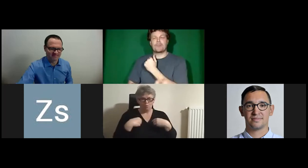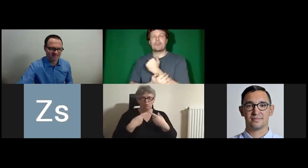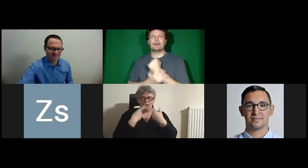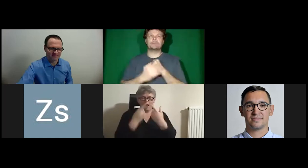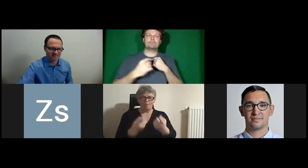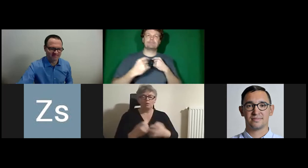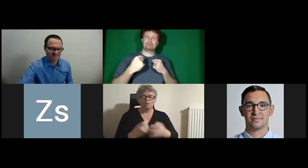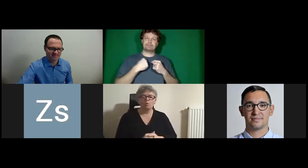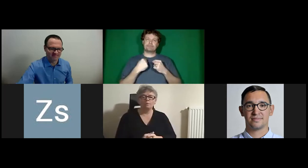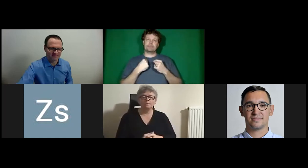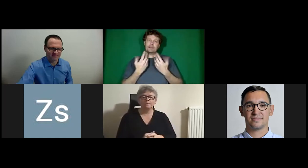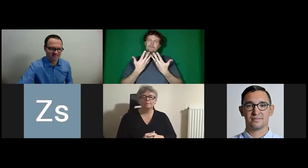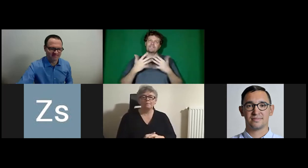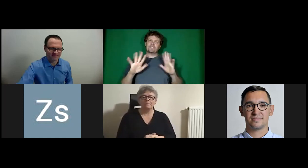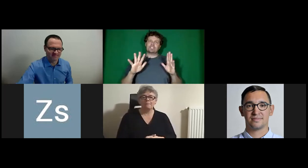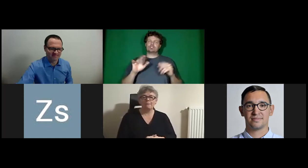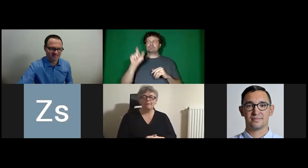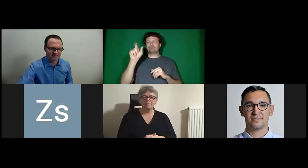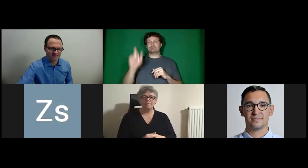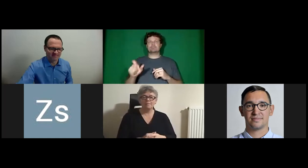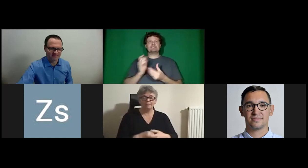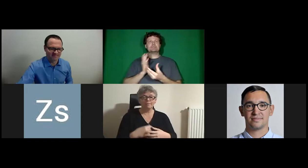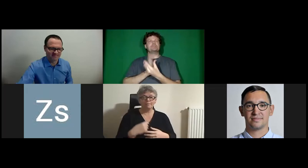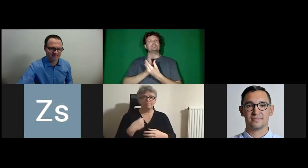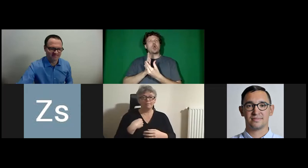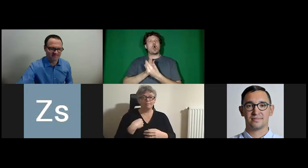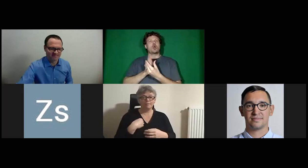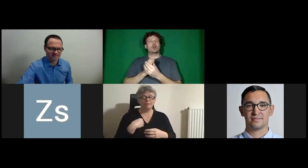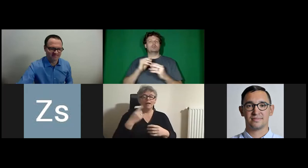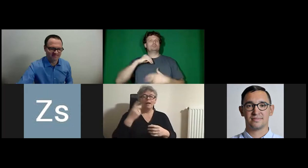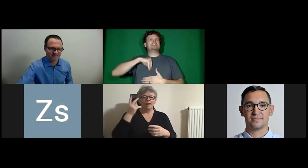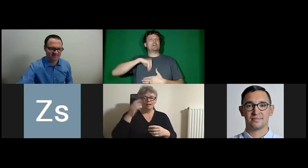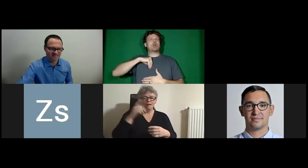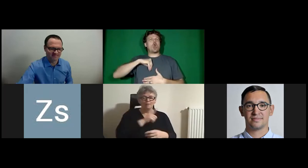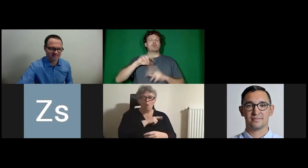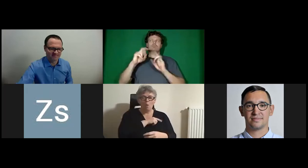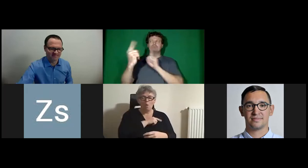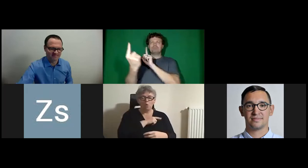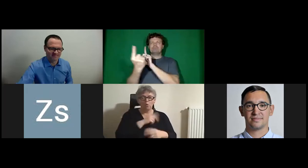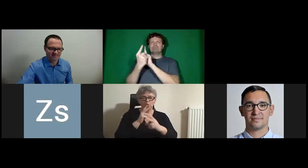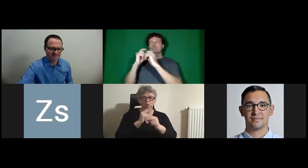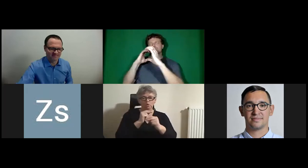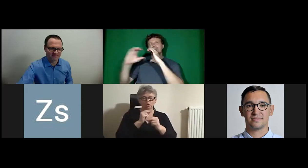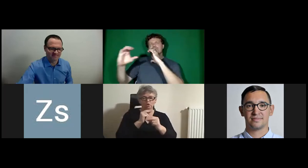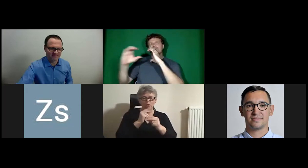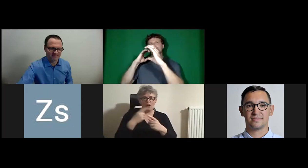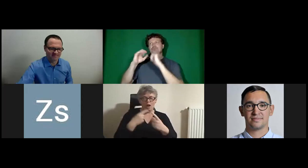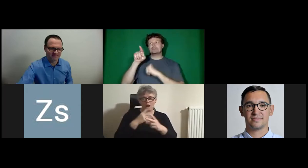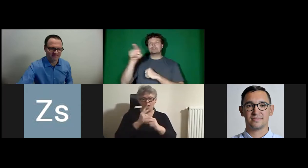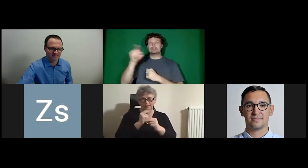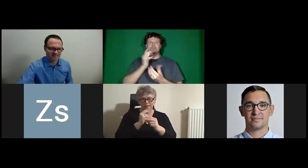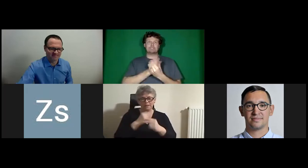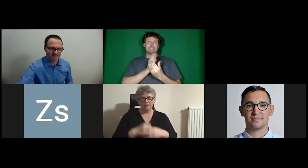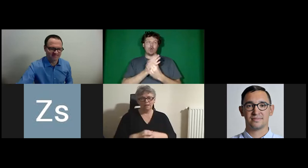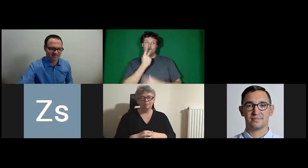And so I want to share with you, how did that work, being the only deaf player with all hearing players? So I